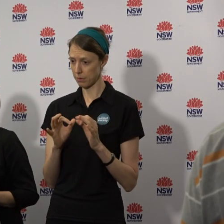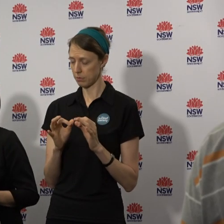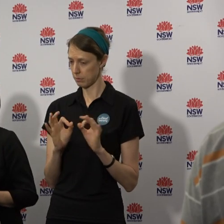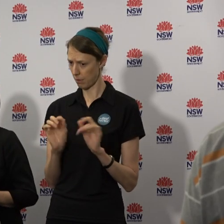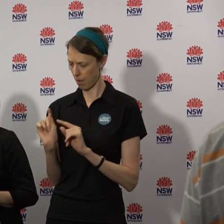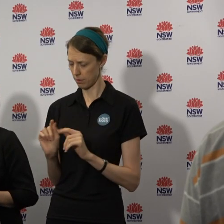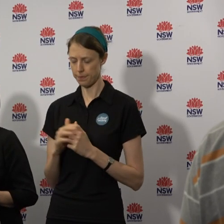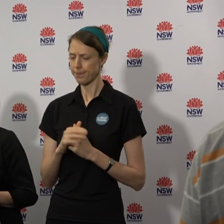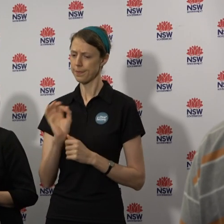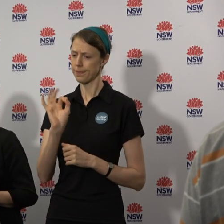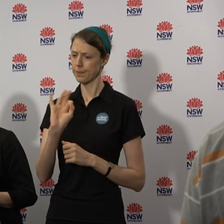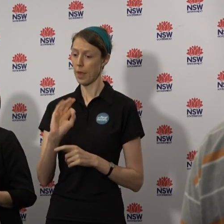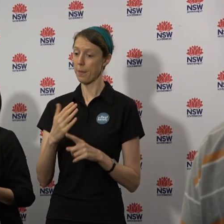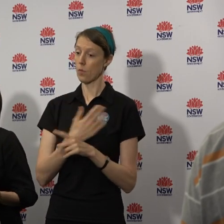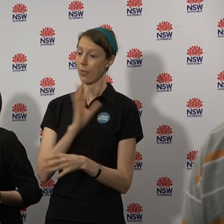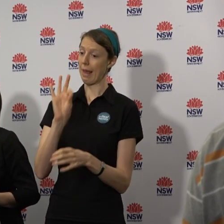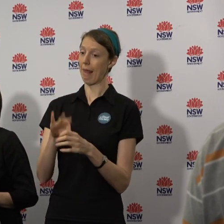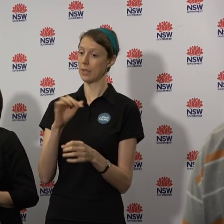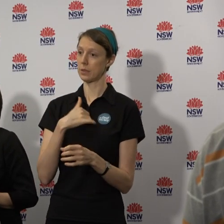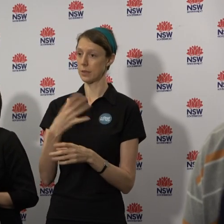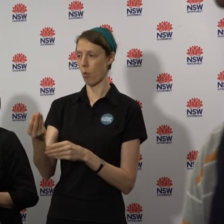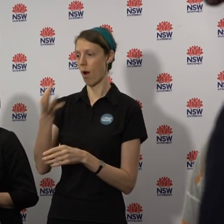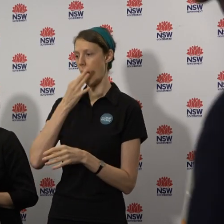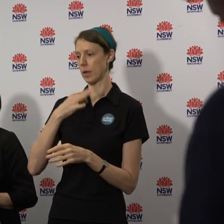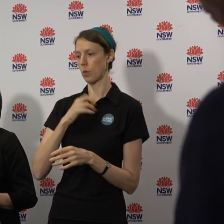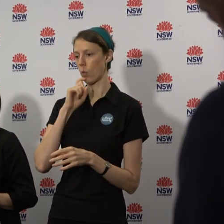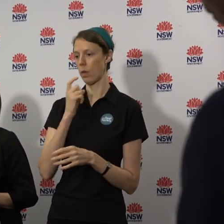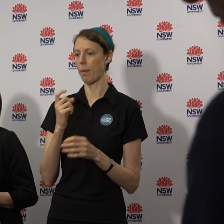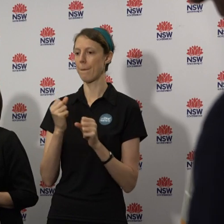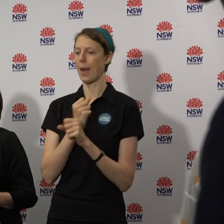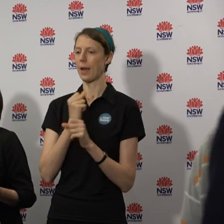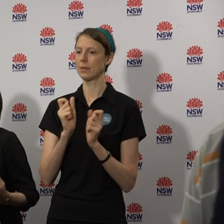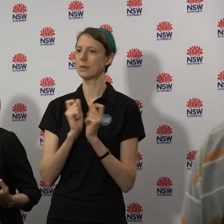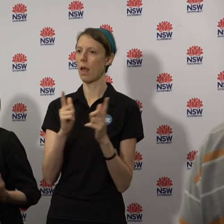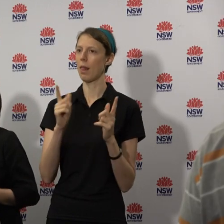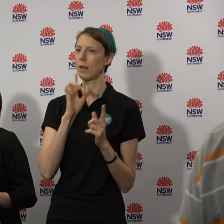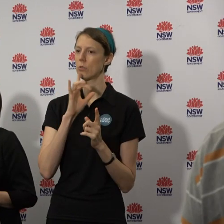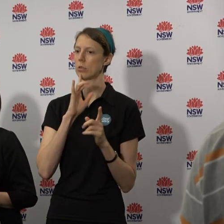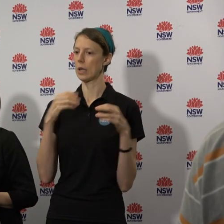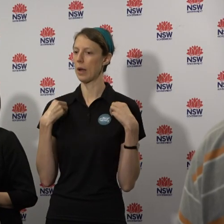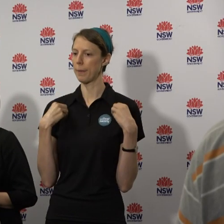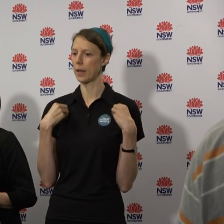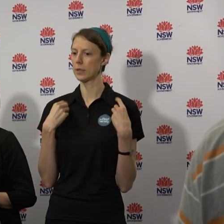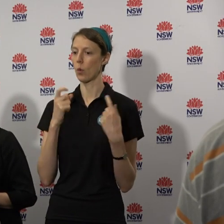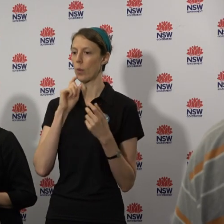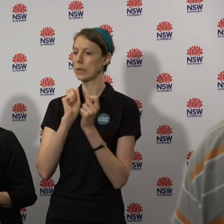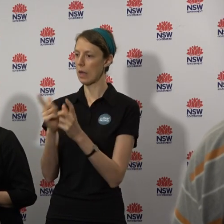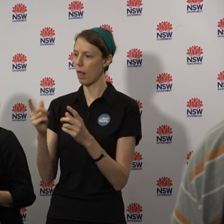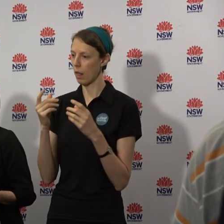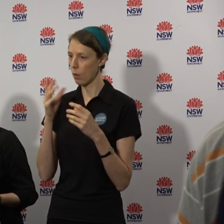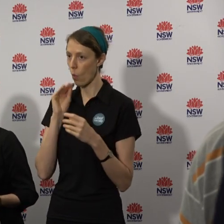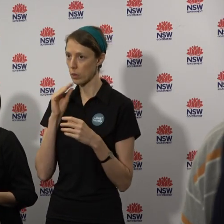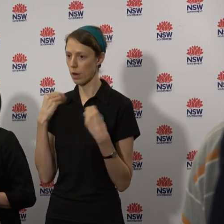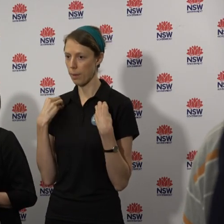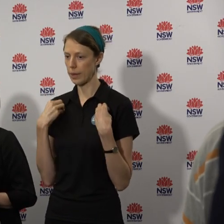that? Before the election I was asked, are you going to privatise electricity? I said no. Do you have any plans to privatise water? I said no. But